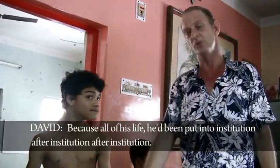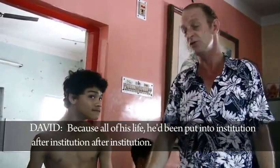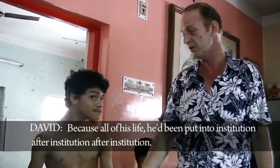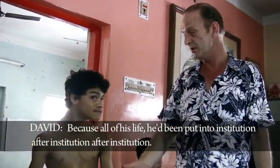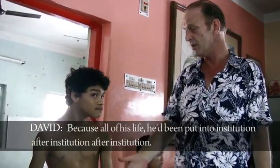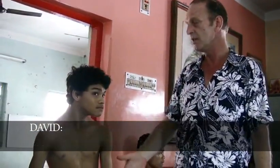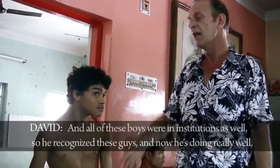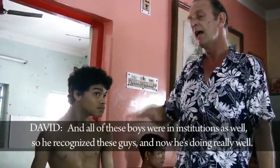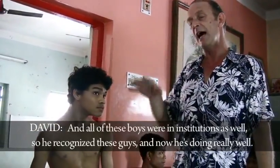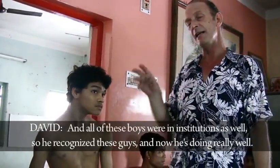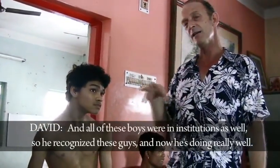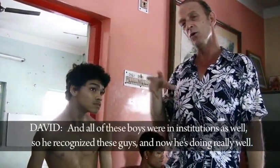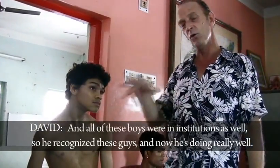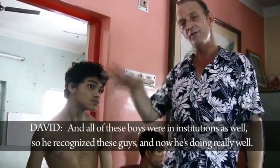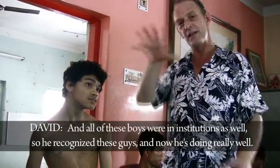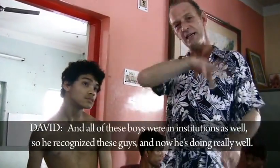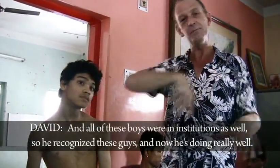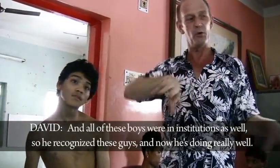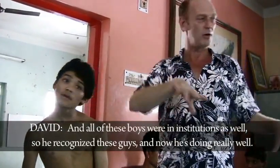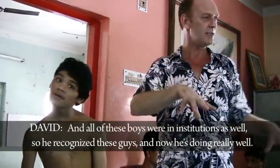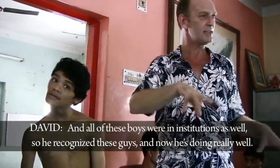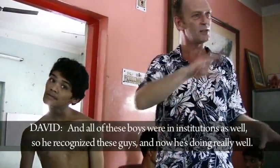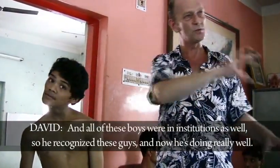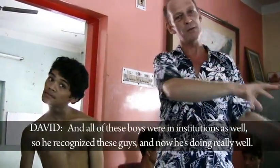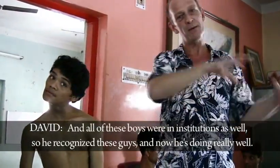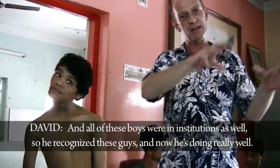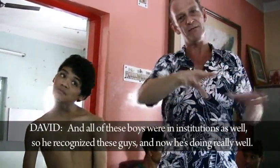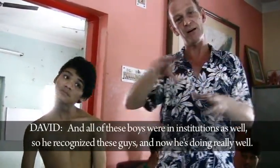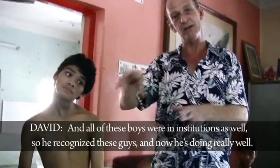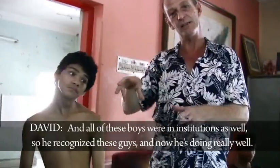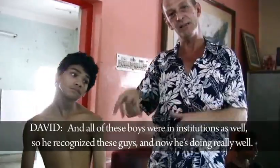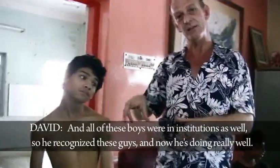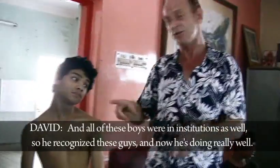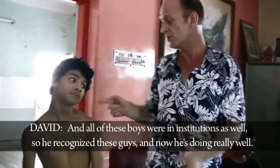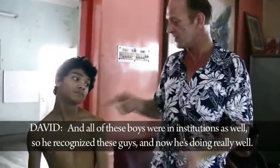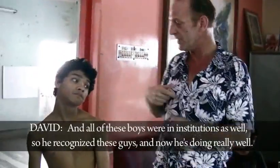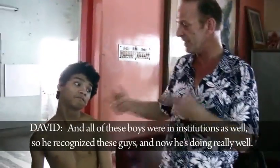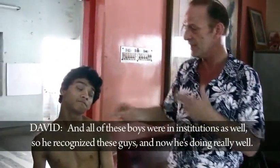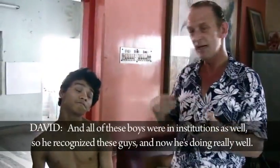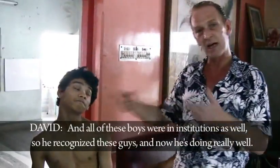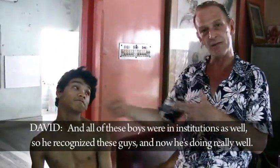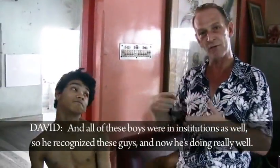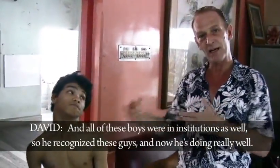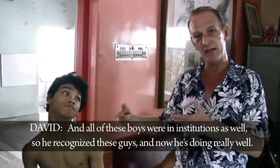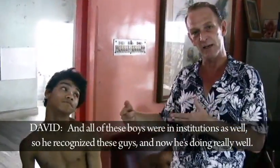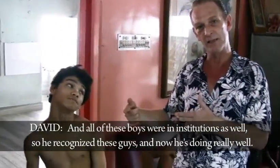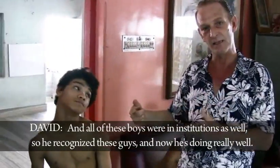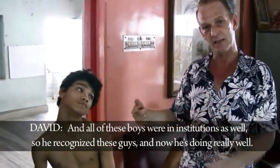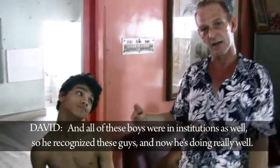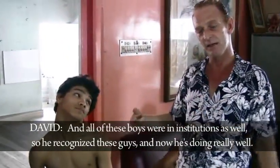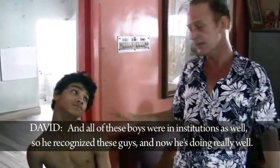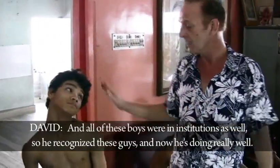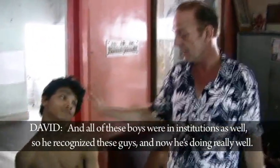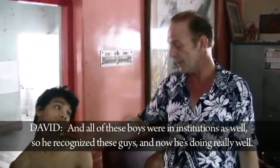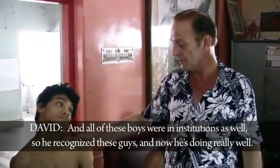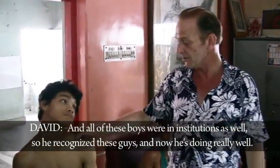institution, and all of these boys had also been in various institutions, so he kind of recognised these guys. And now he's doing really